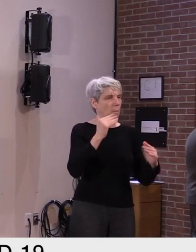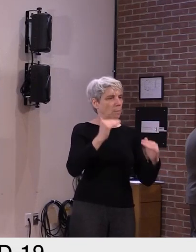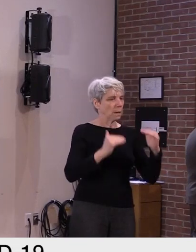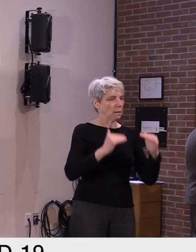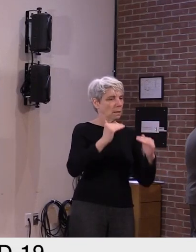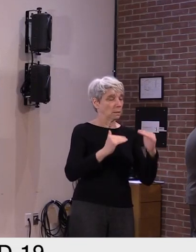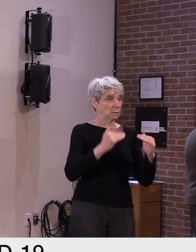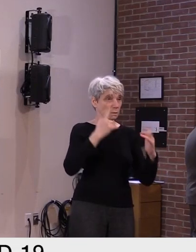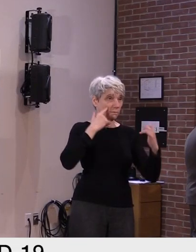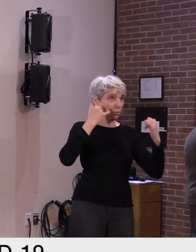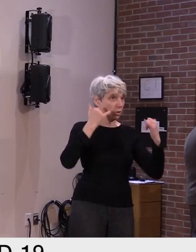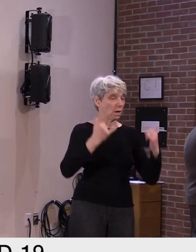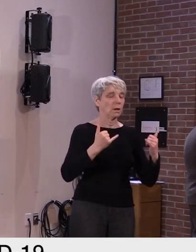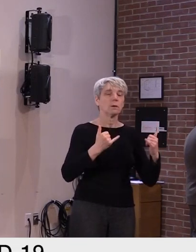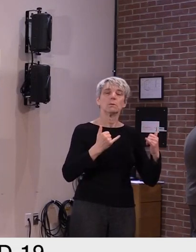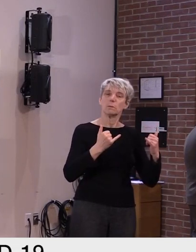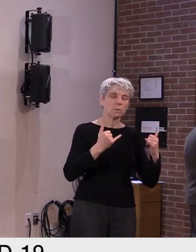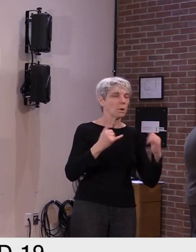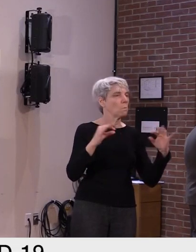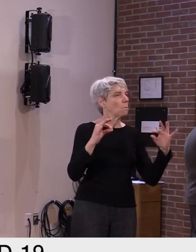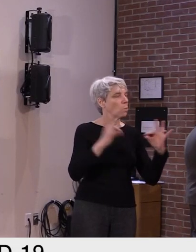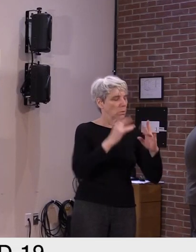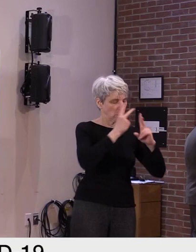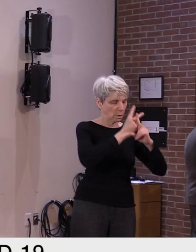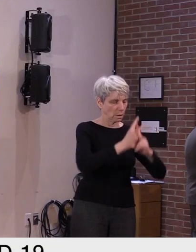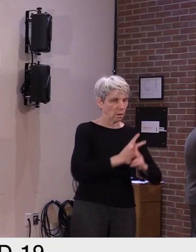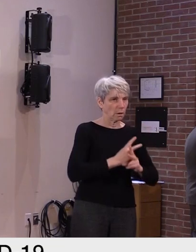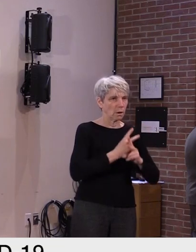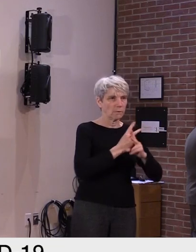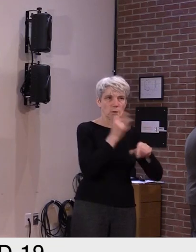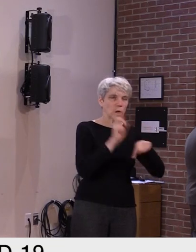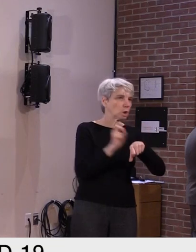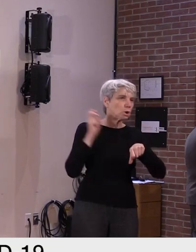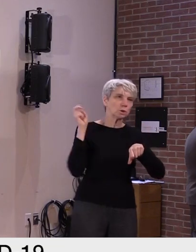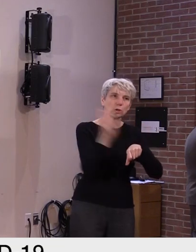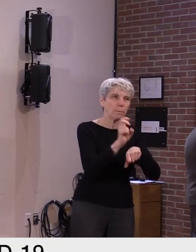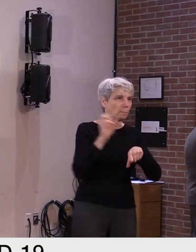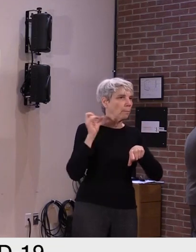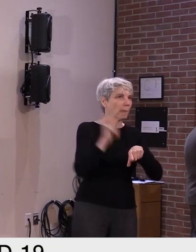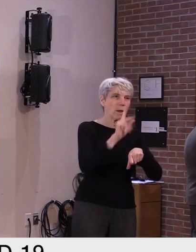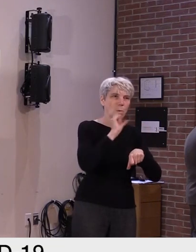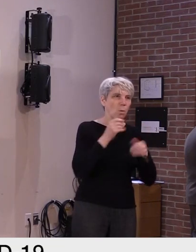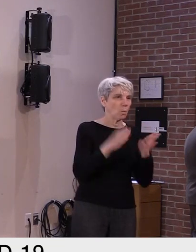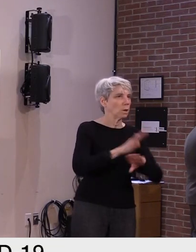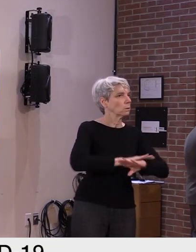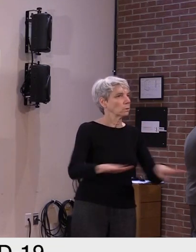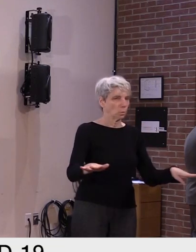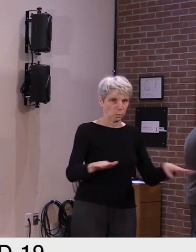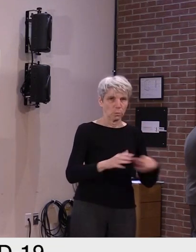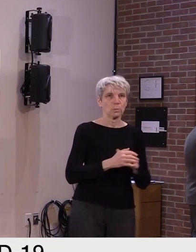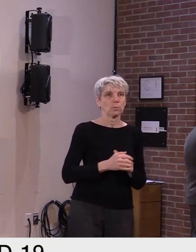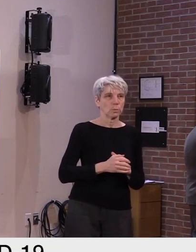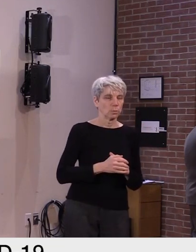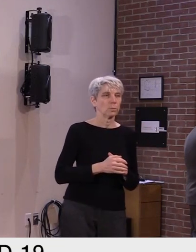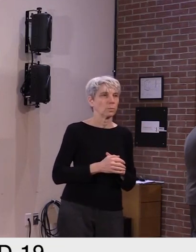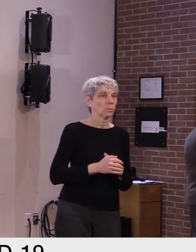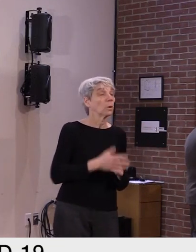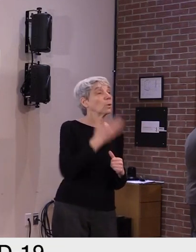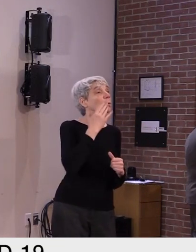is tipped steeply to the side of continuing our prevention efforts. One thing to do is to have a